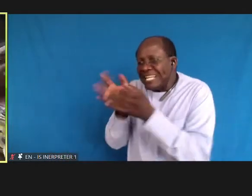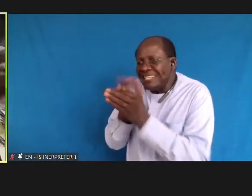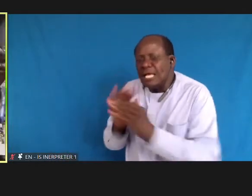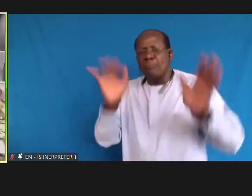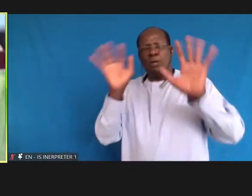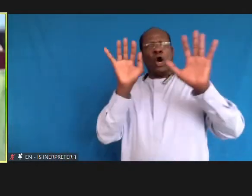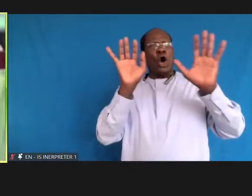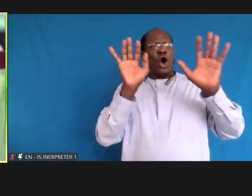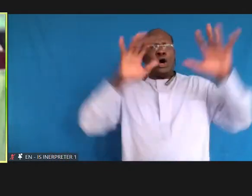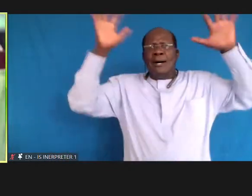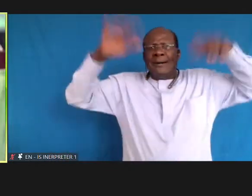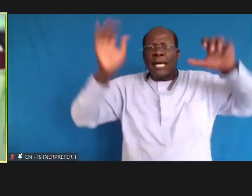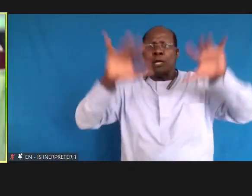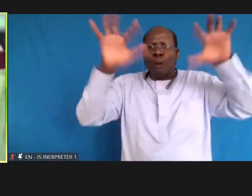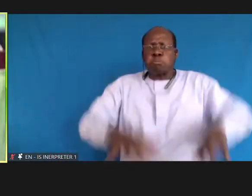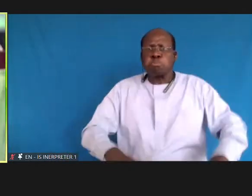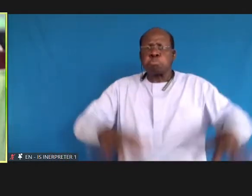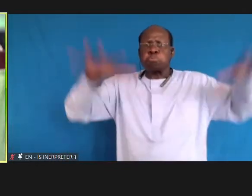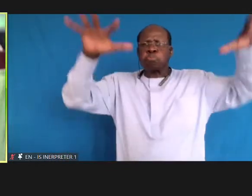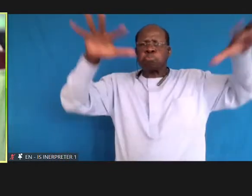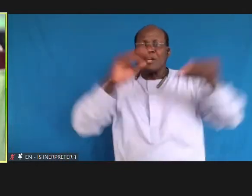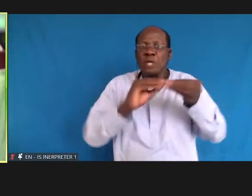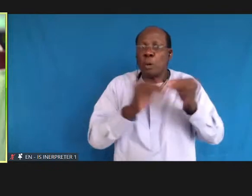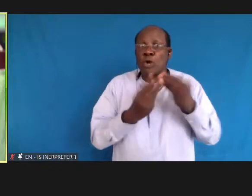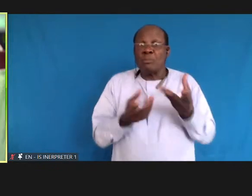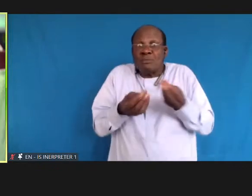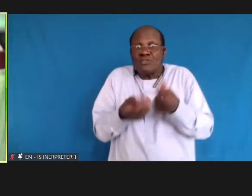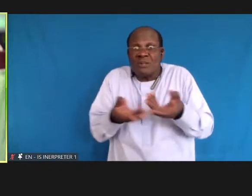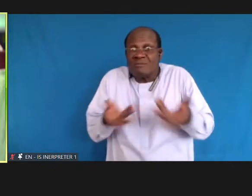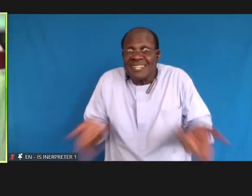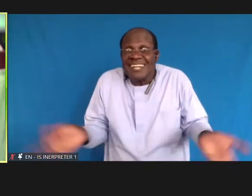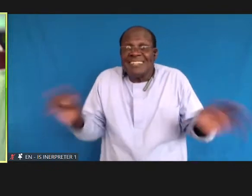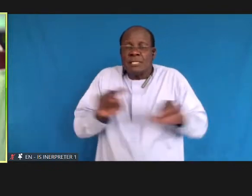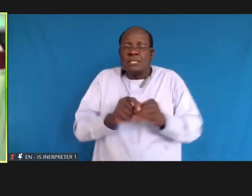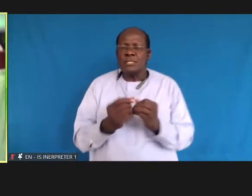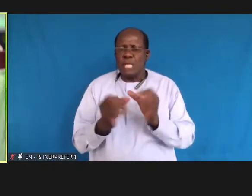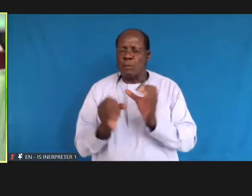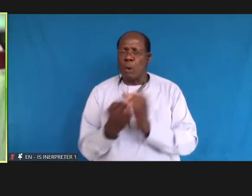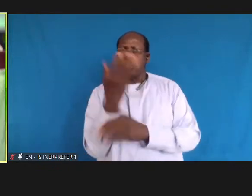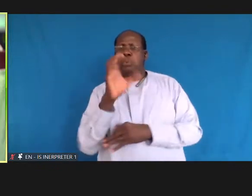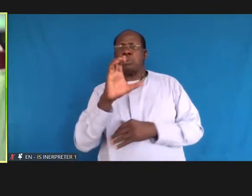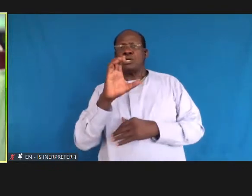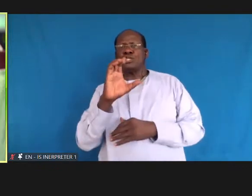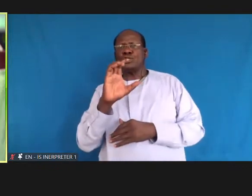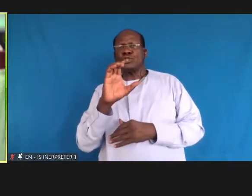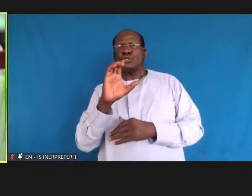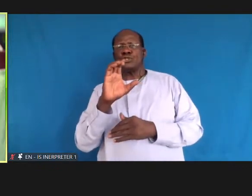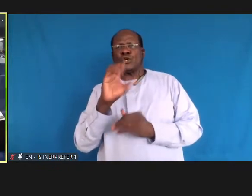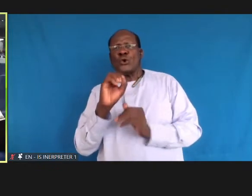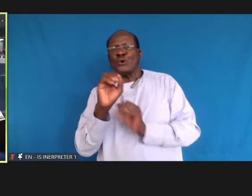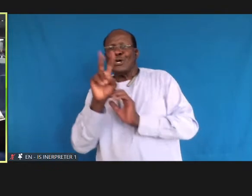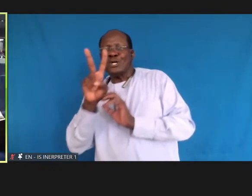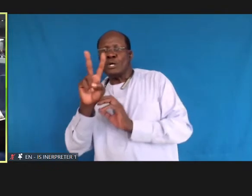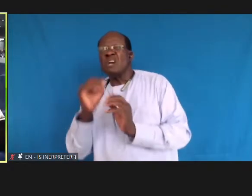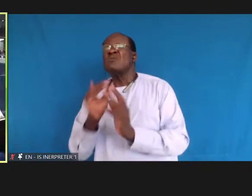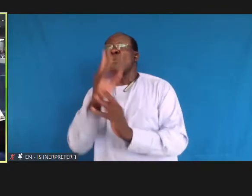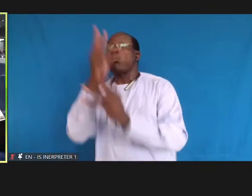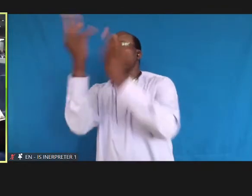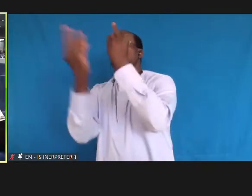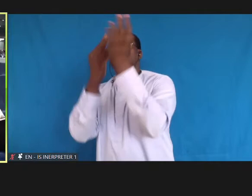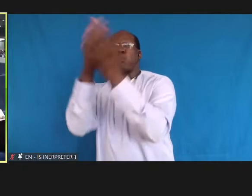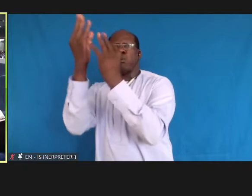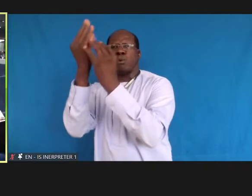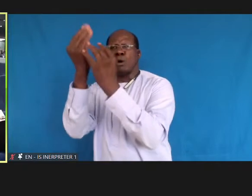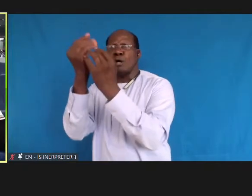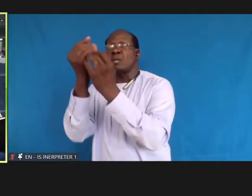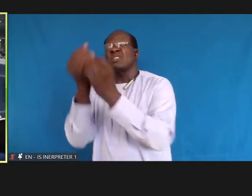about. But we need to realize that we need to break down the problem so that they can understand. So it starts from you telling them